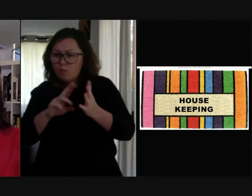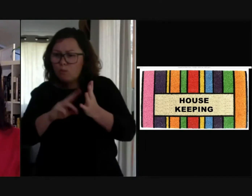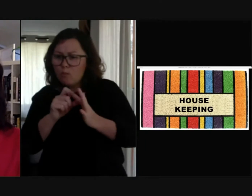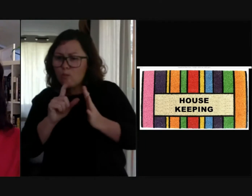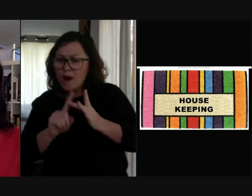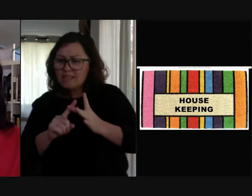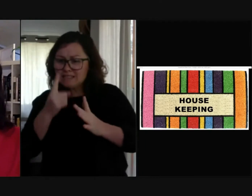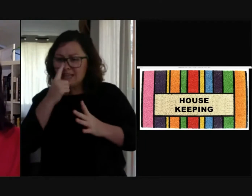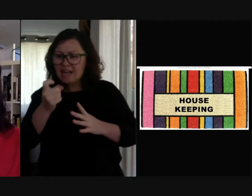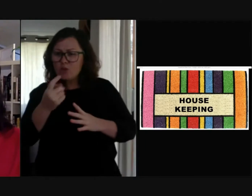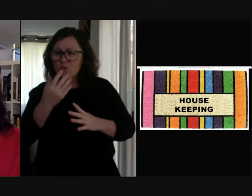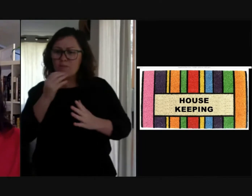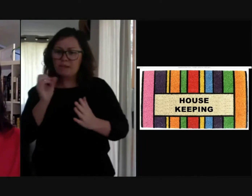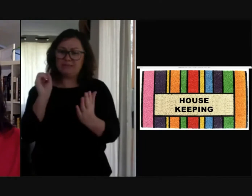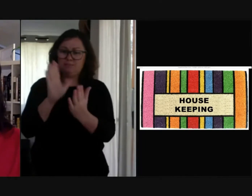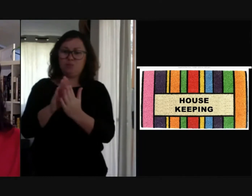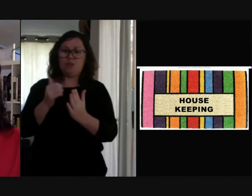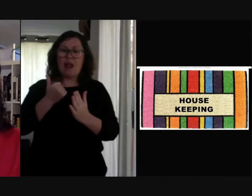the chat?